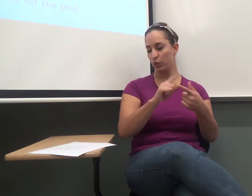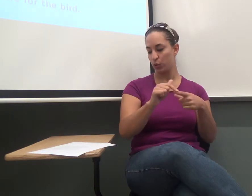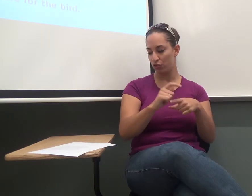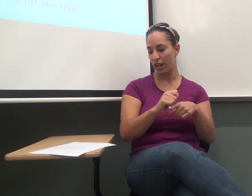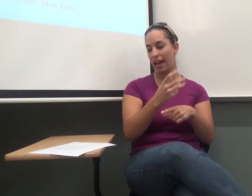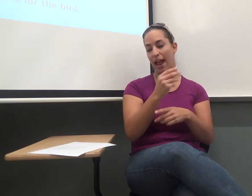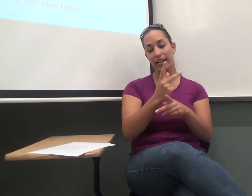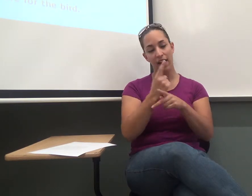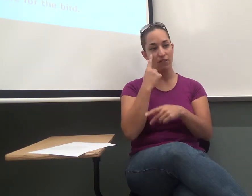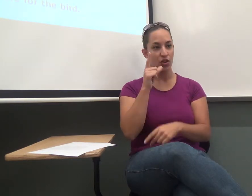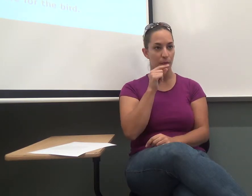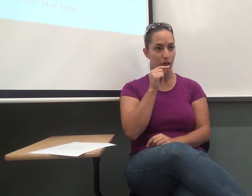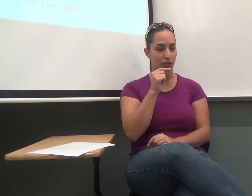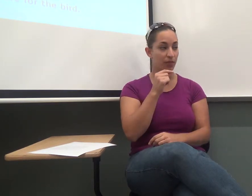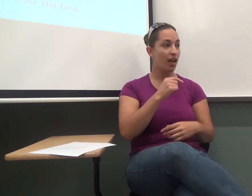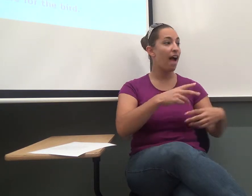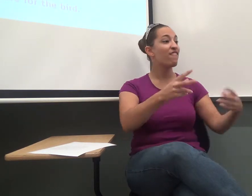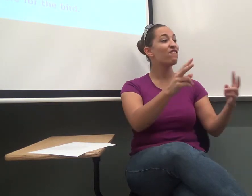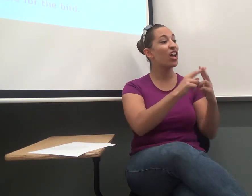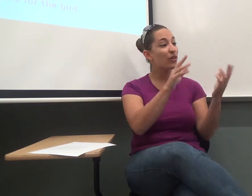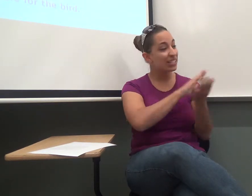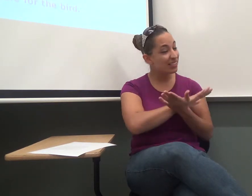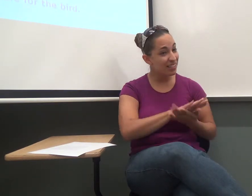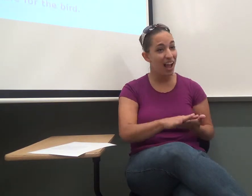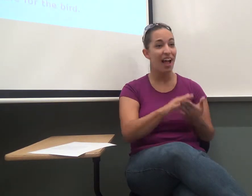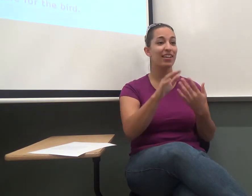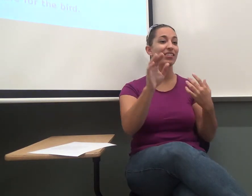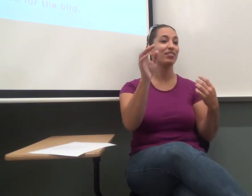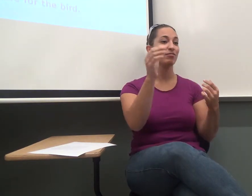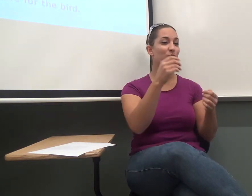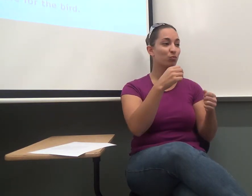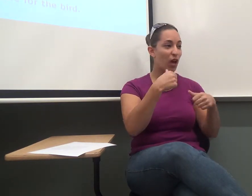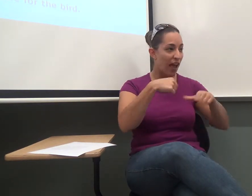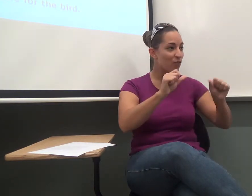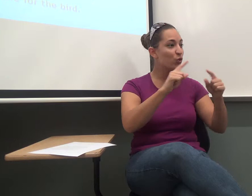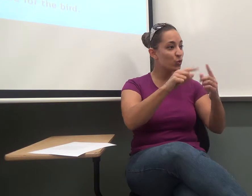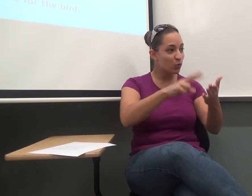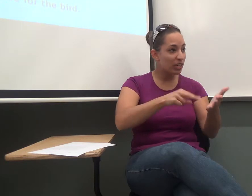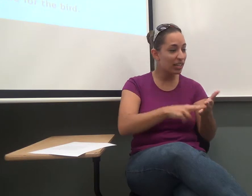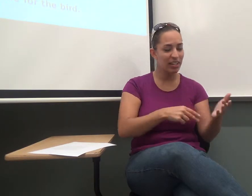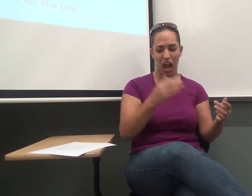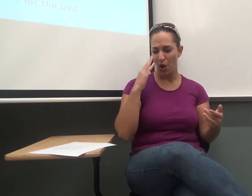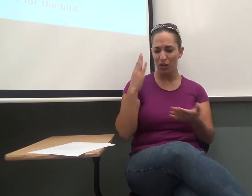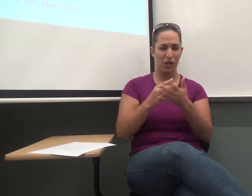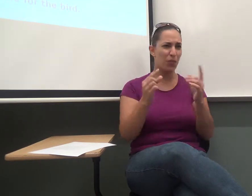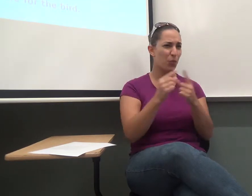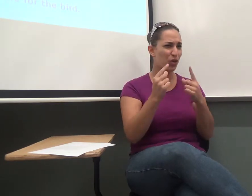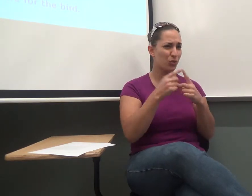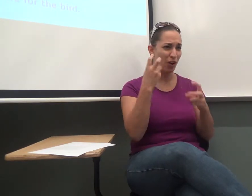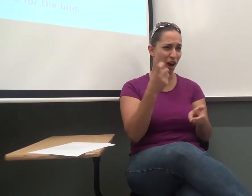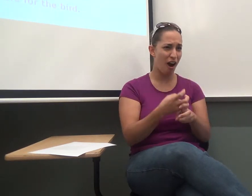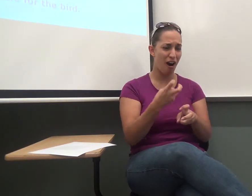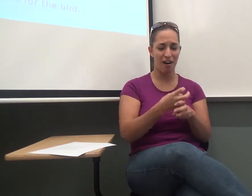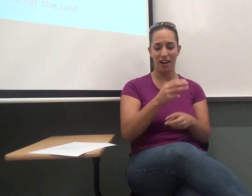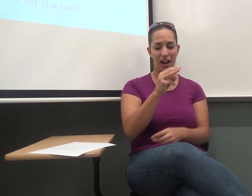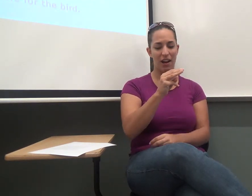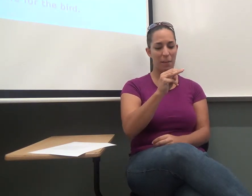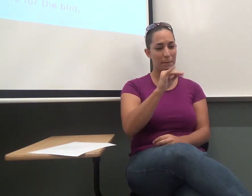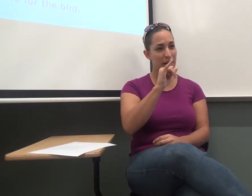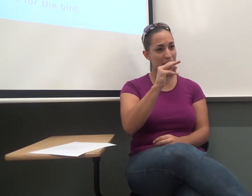you very much. A couple words are challenging. Chauffeuring's a big word. I guess that one's hard. And mimicry is also a hard word that we don't use every day. So that's